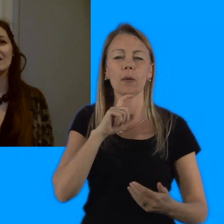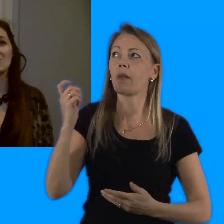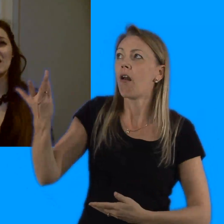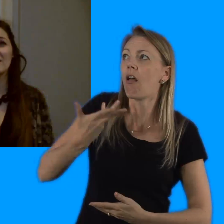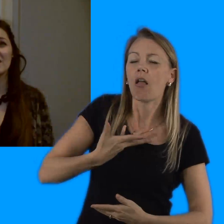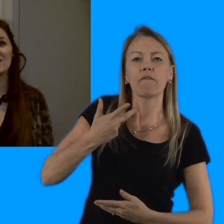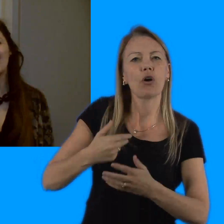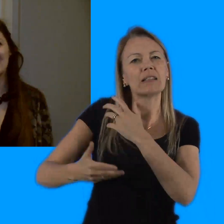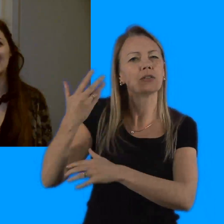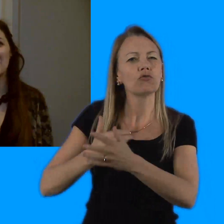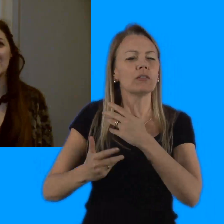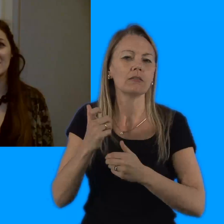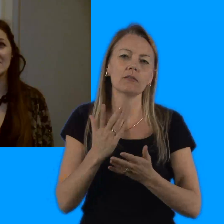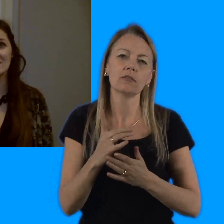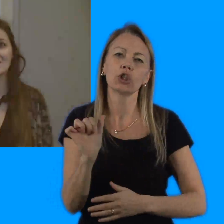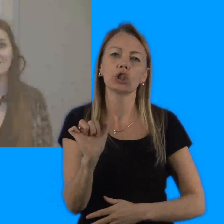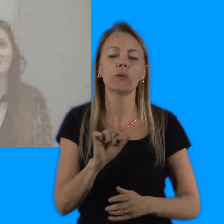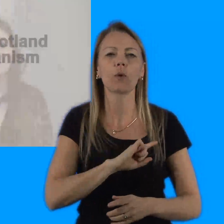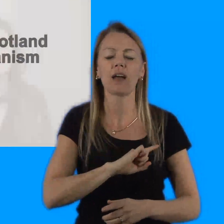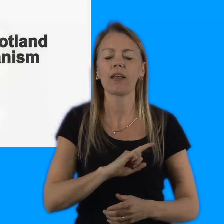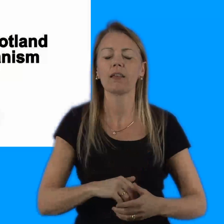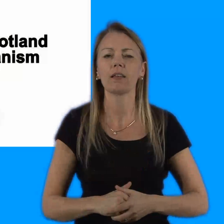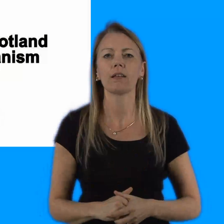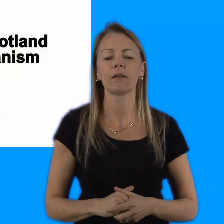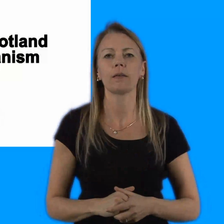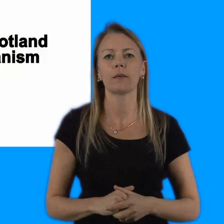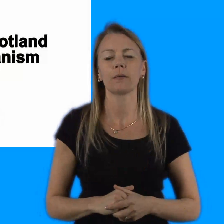have inherited over history. So I think that's why it exists here.